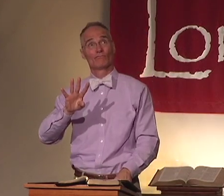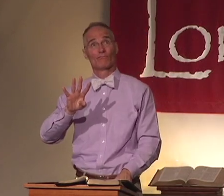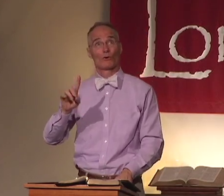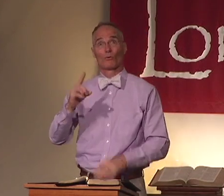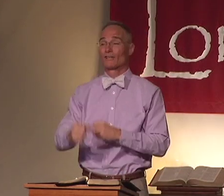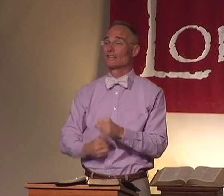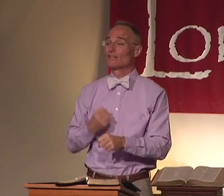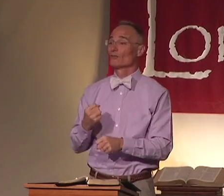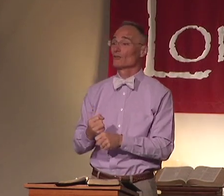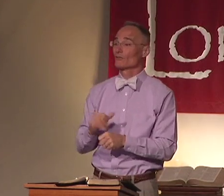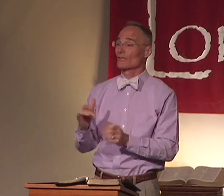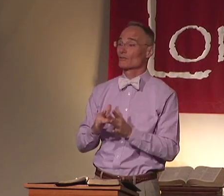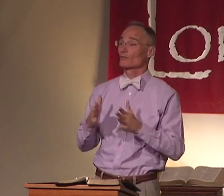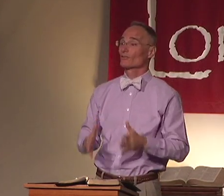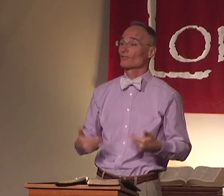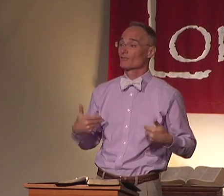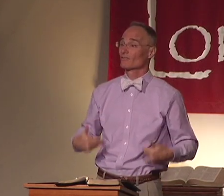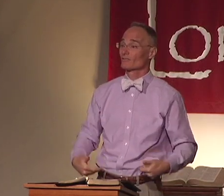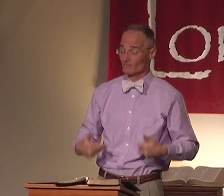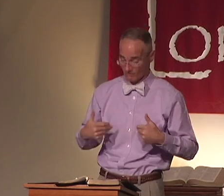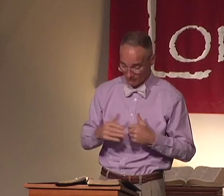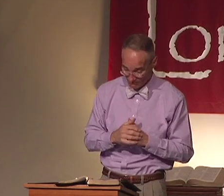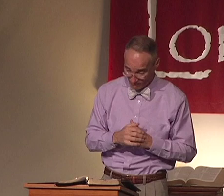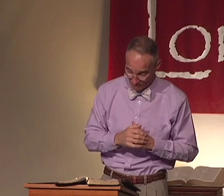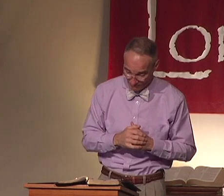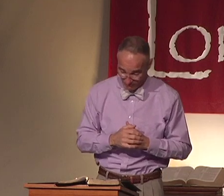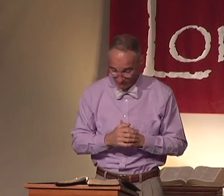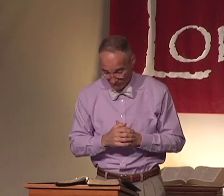After 41 years as a Christian myself,